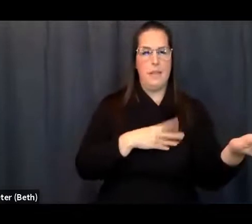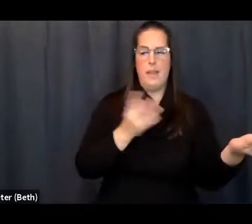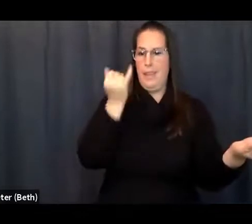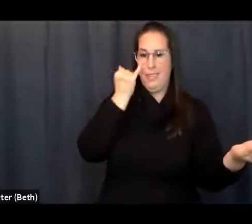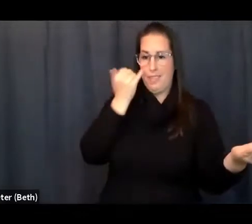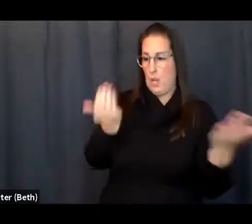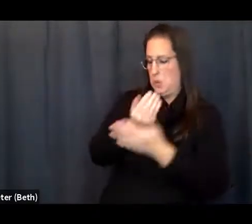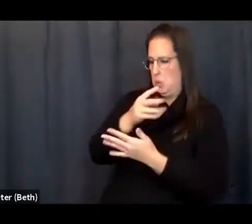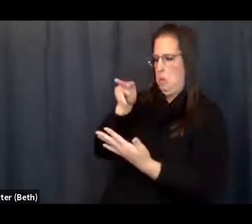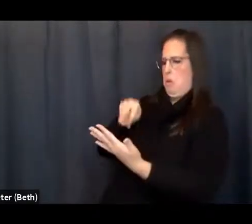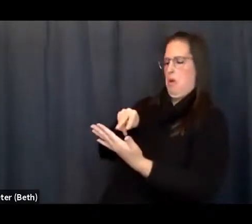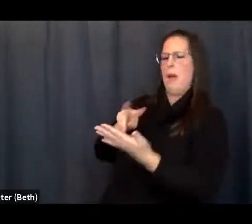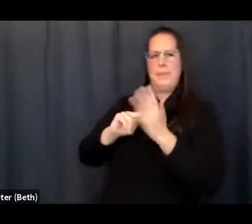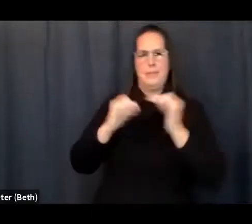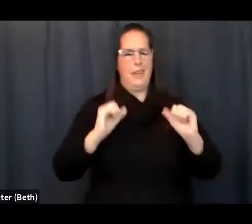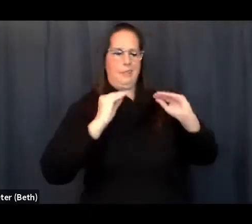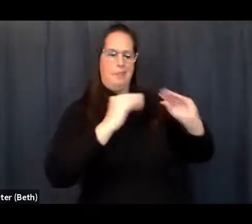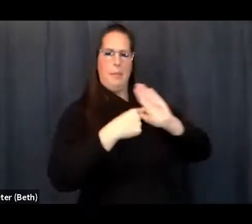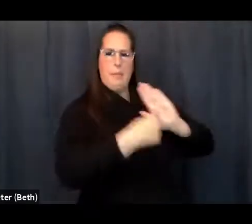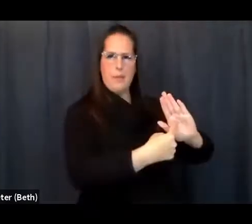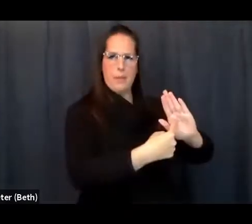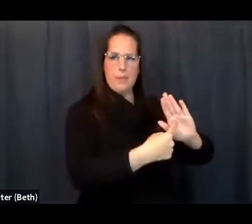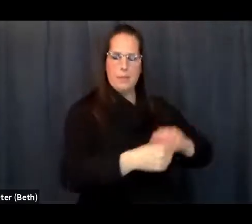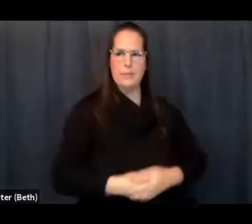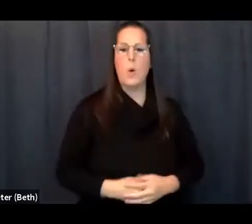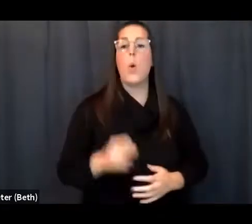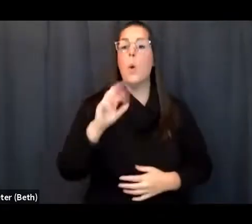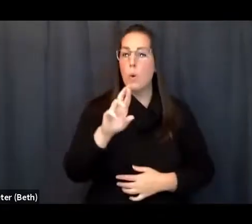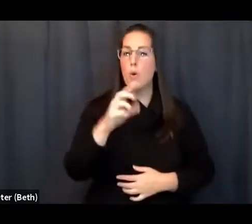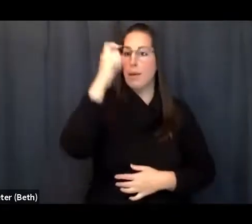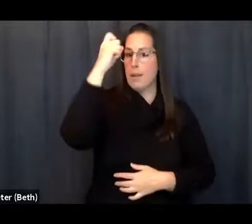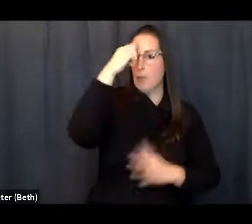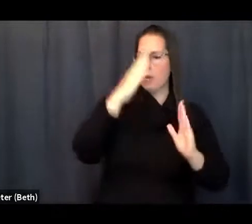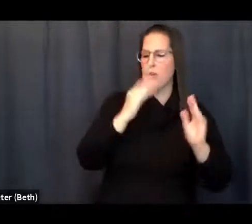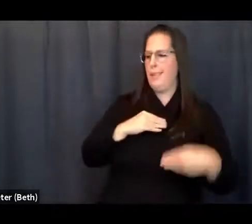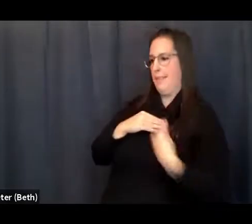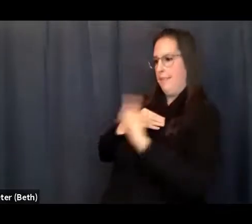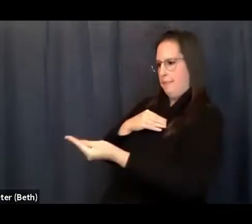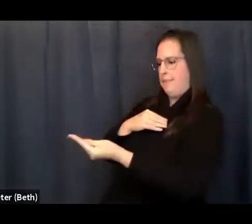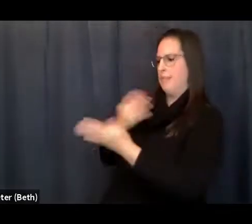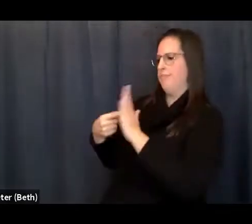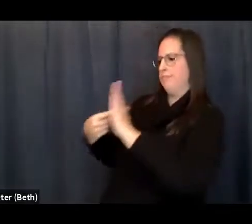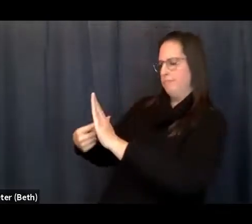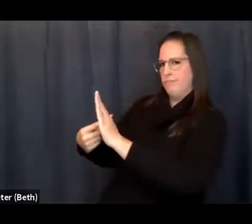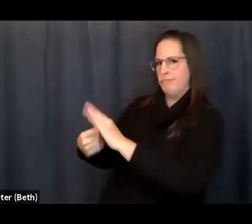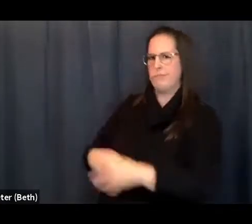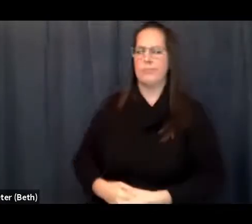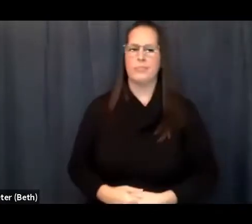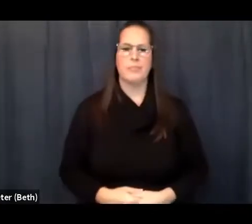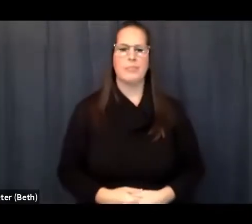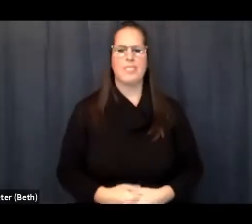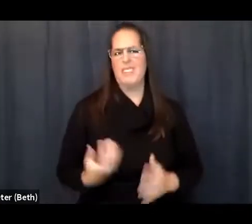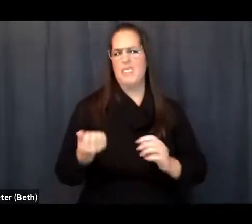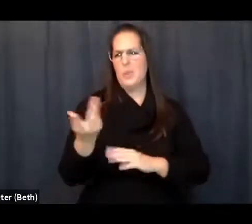able to model, or vice versa. They could hand you that, and they would be able to guide you with it. Here's a couple of